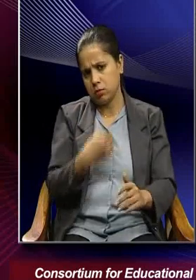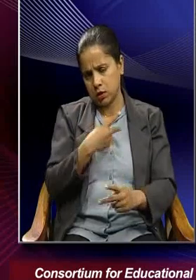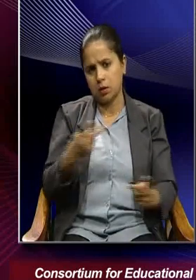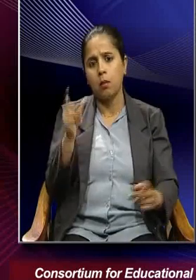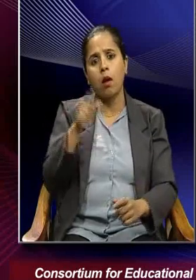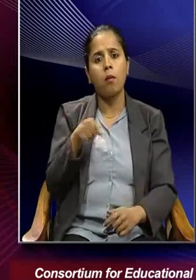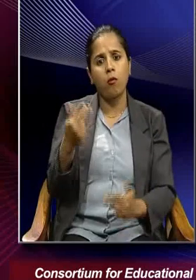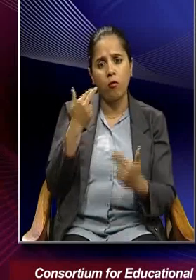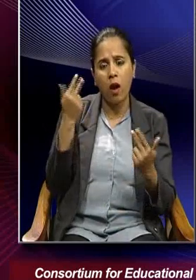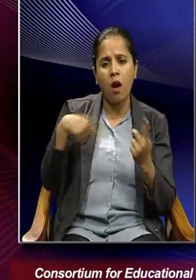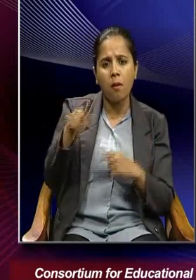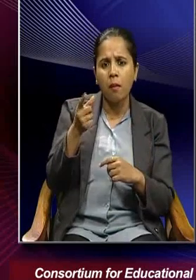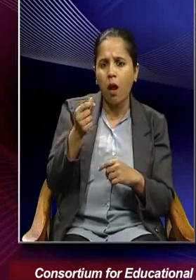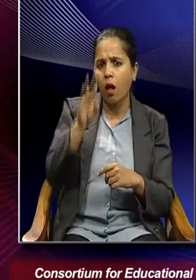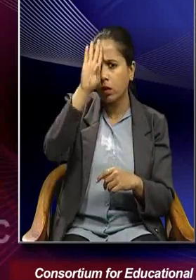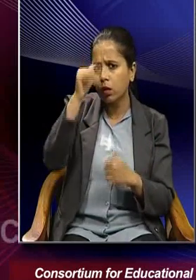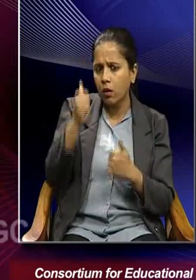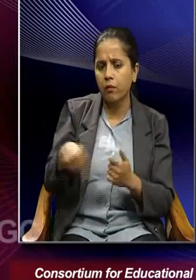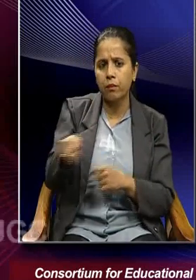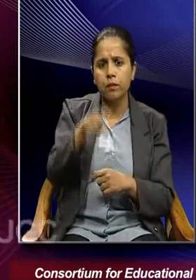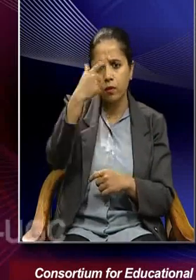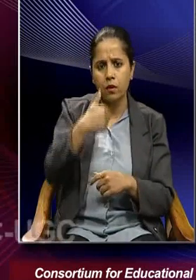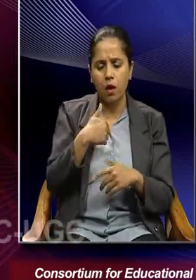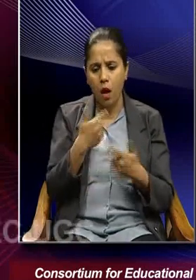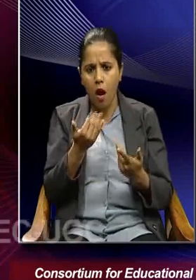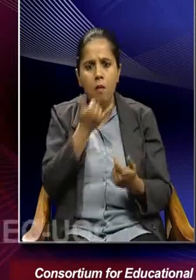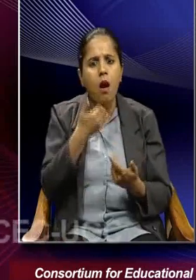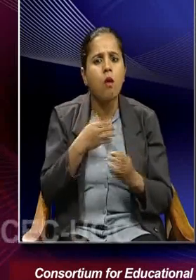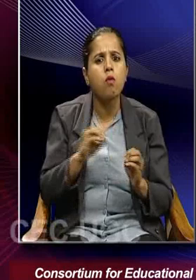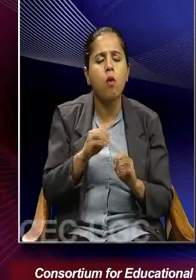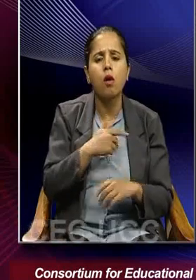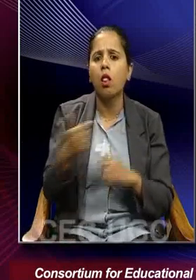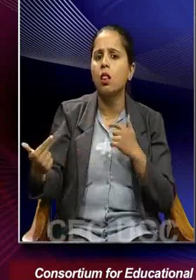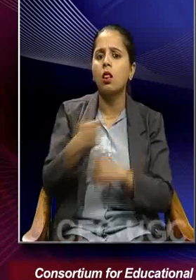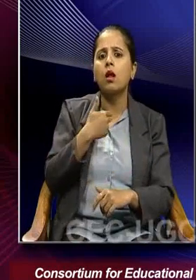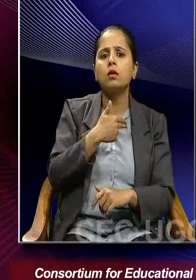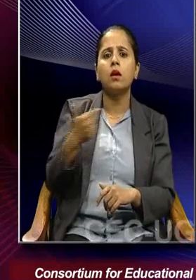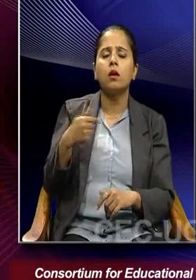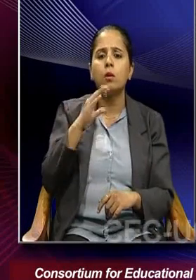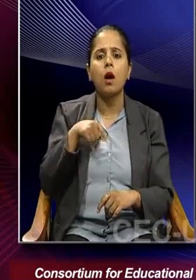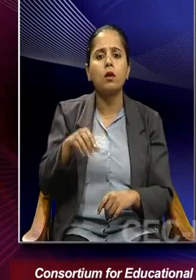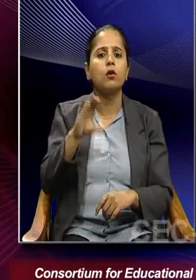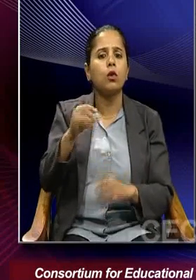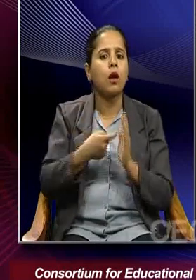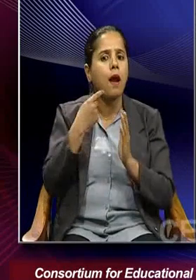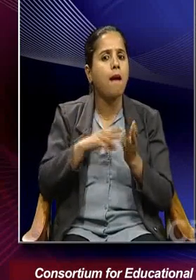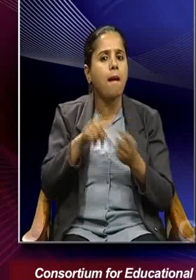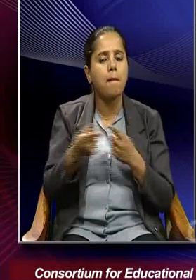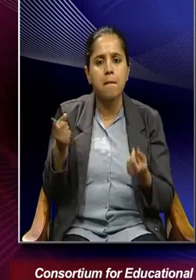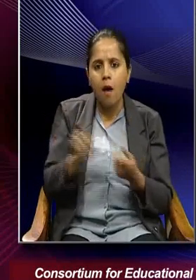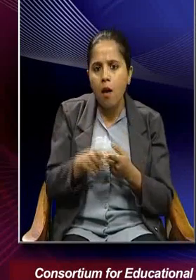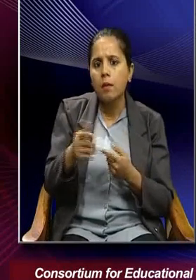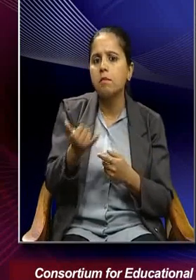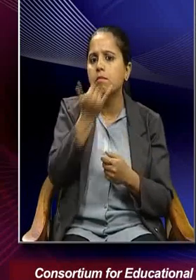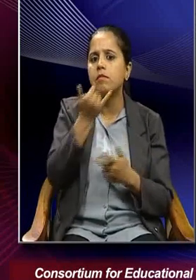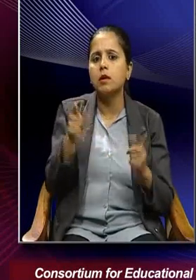how innocent individuals, they become victim to such kind of activities of the crime syndicates. So